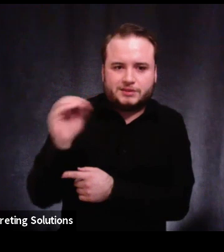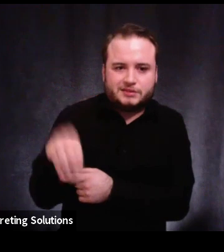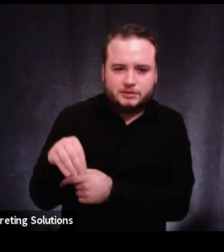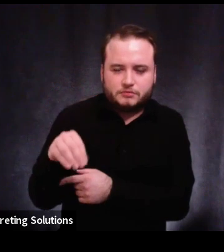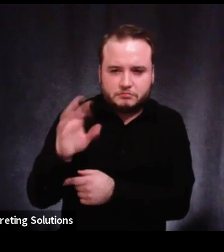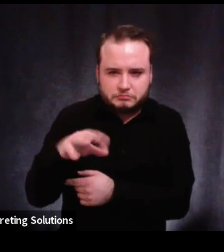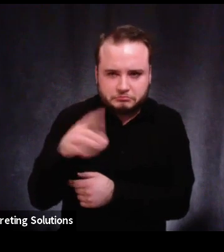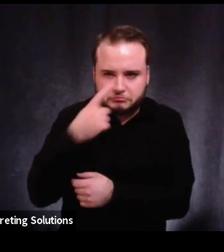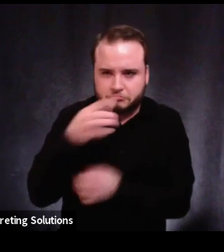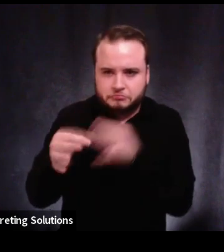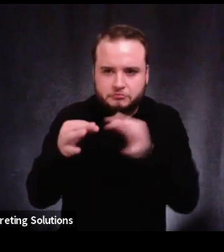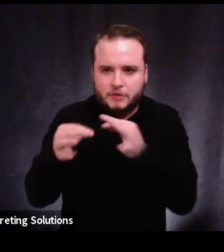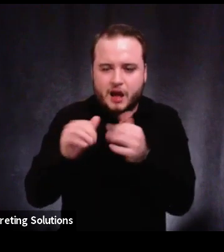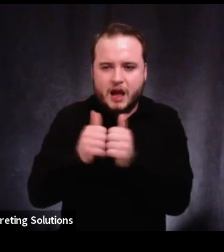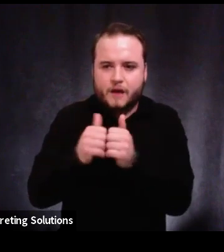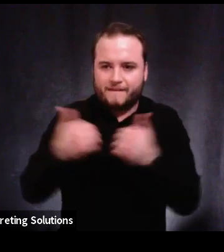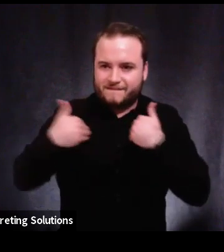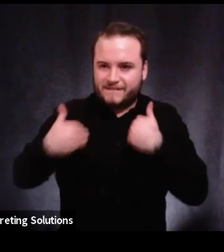Sticking with you, Stefan.